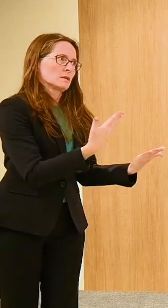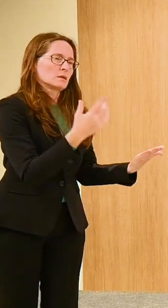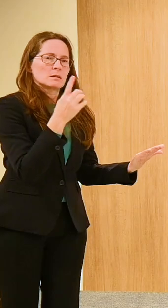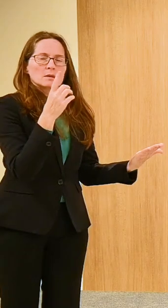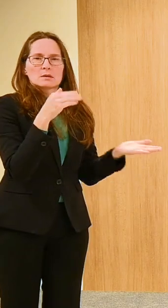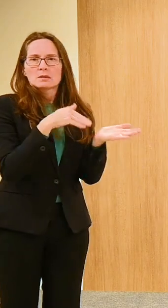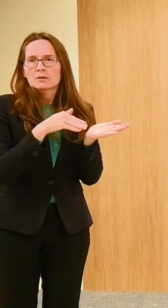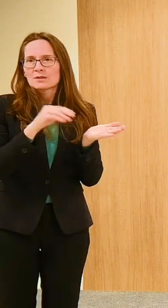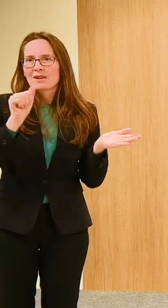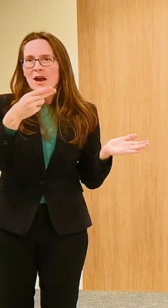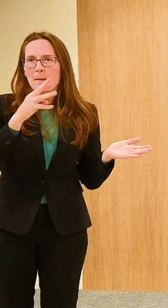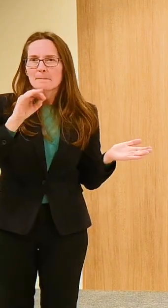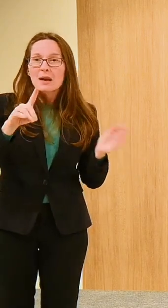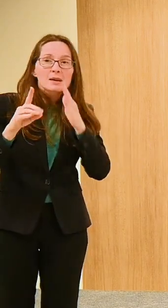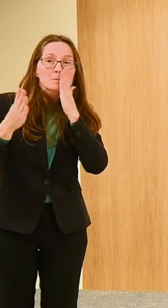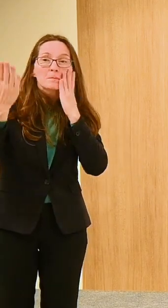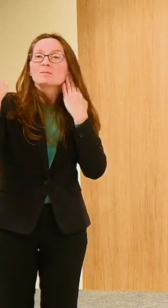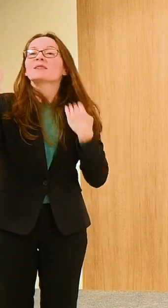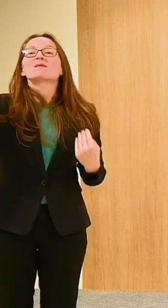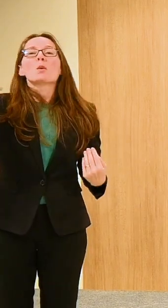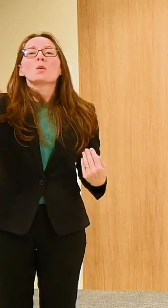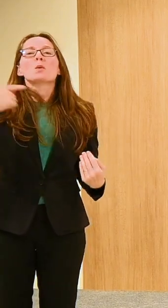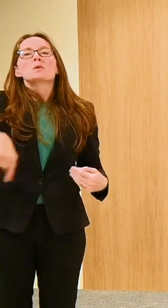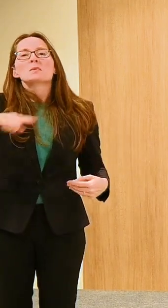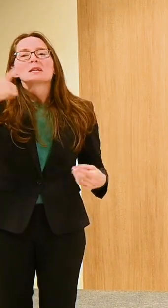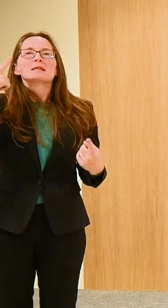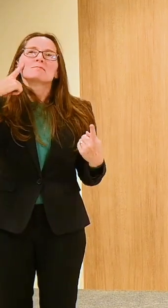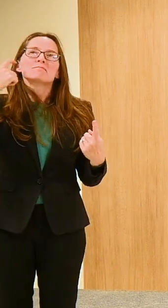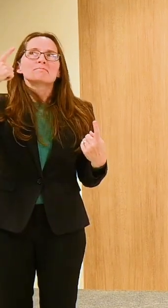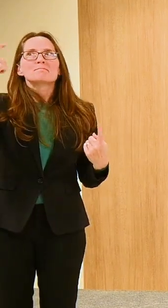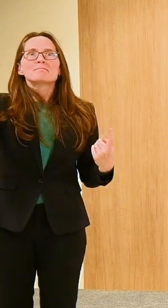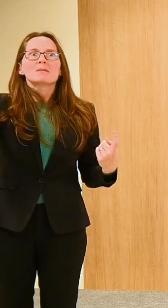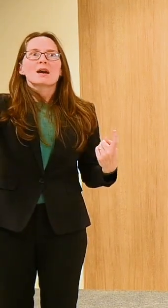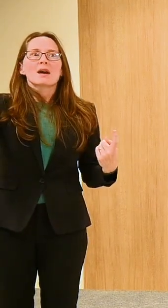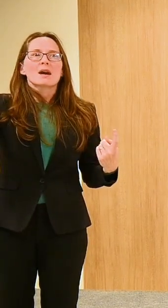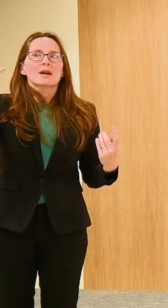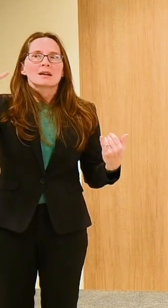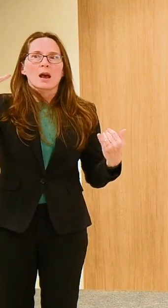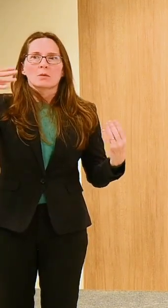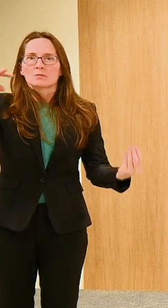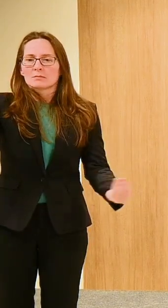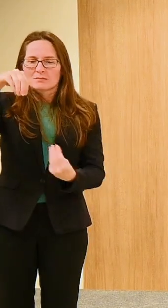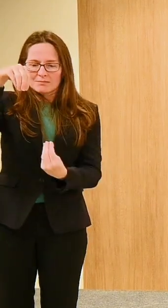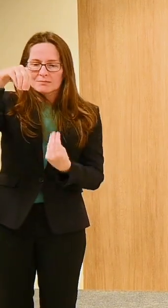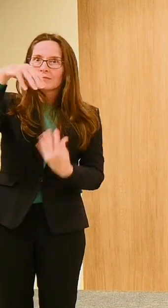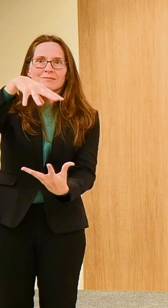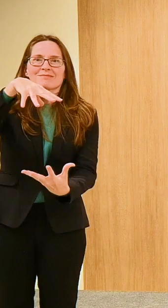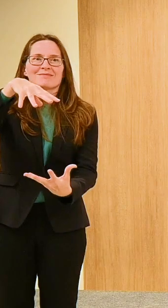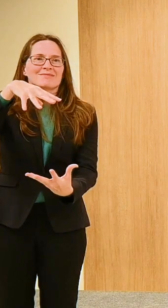kernel of a dream, and it's materialized to this beautiful, beautiful unit. I can't